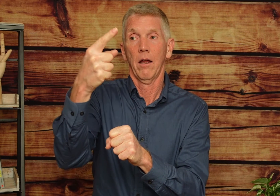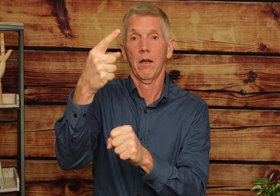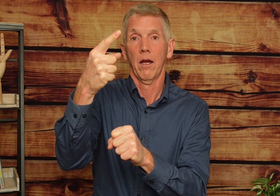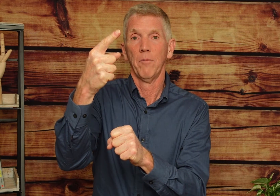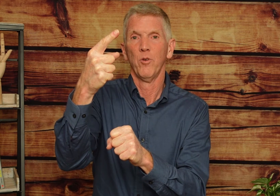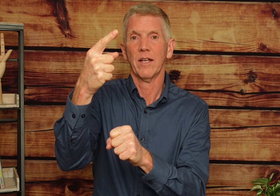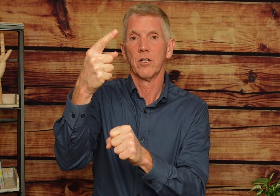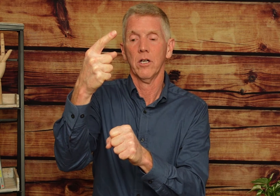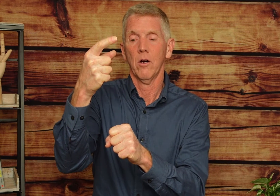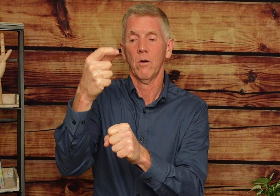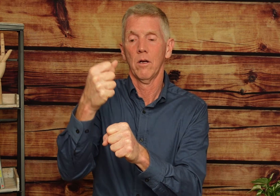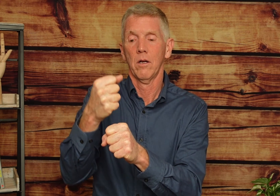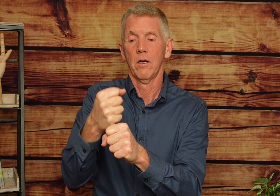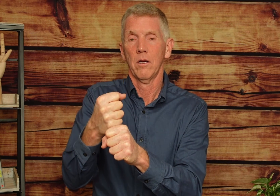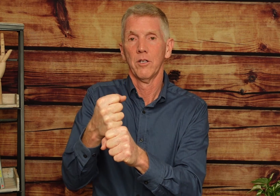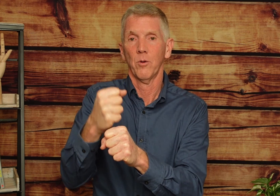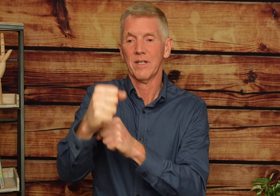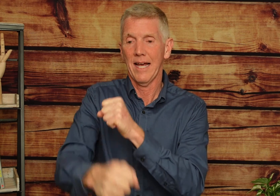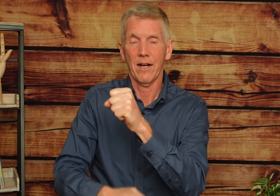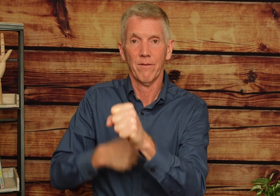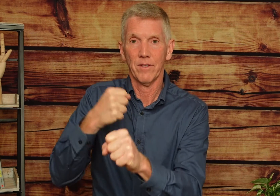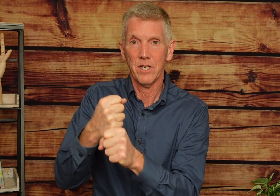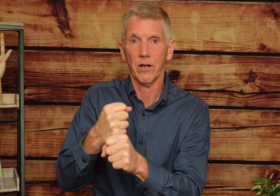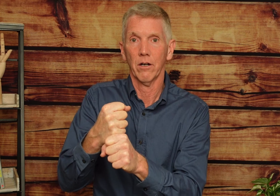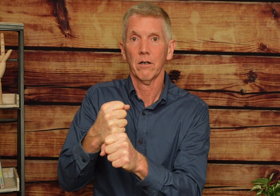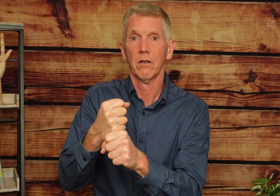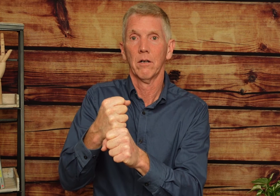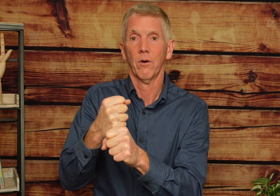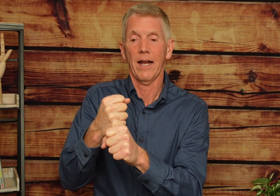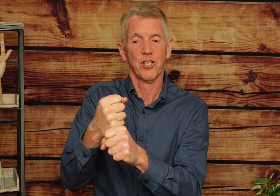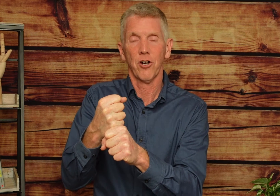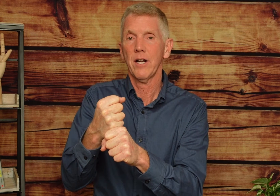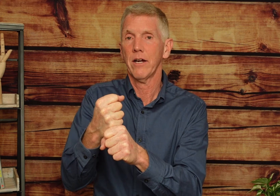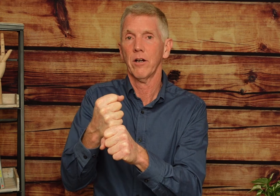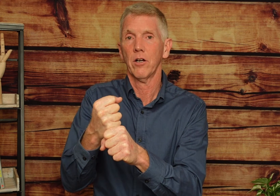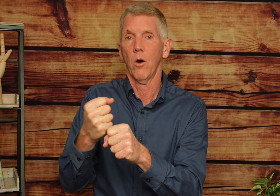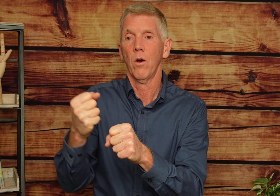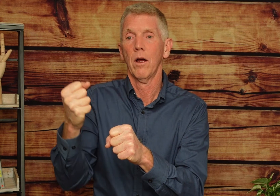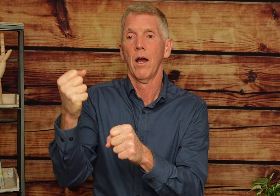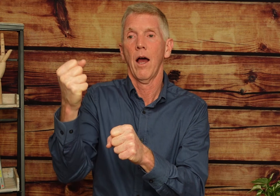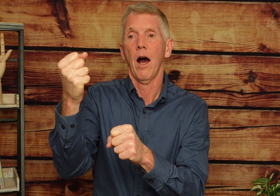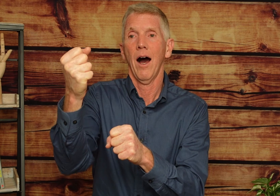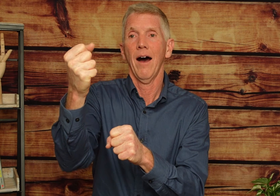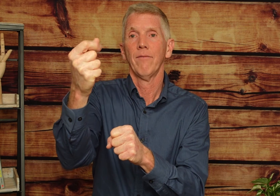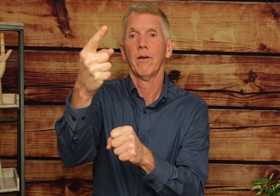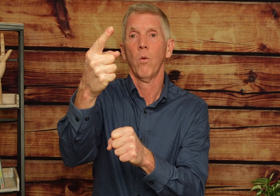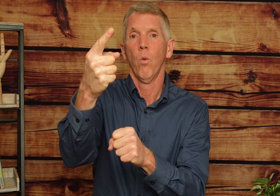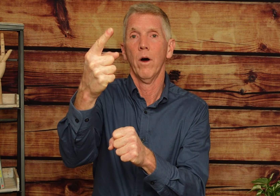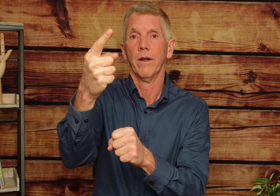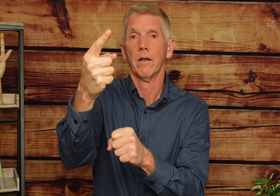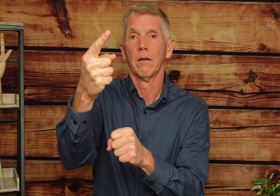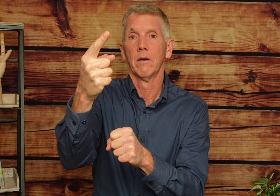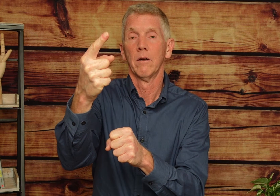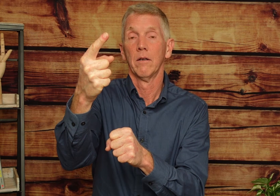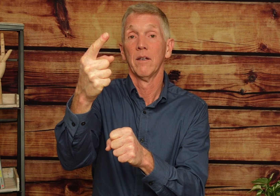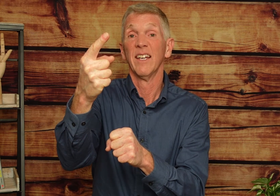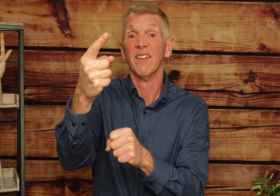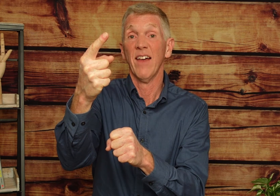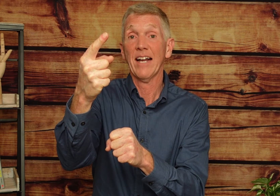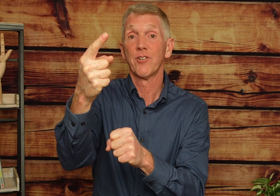I'm doing that slow. So instead of year, right, just start here and go off, 1. If that's